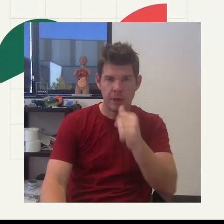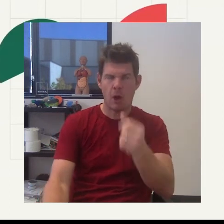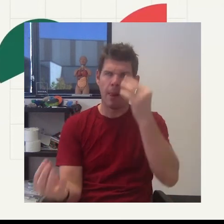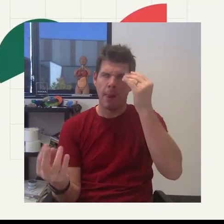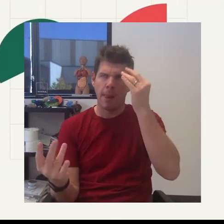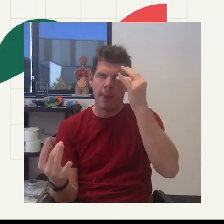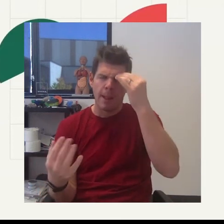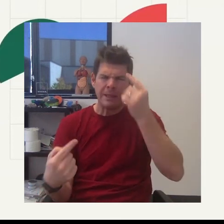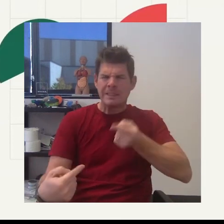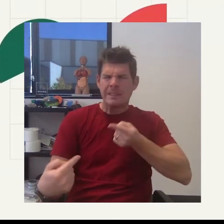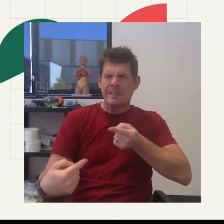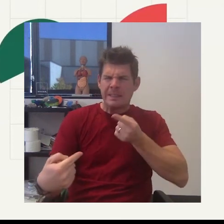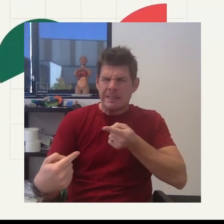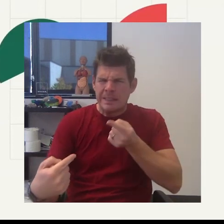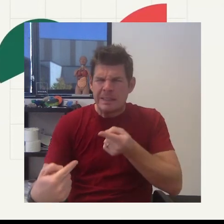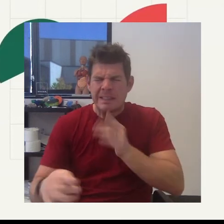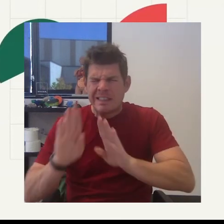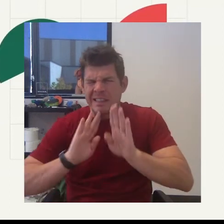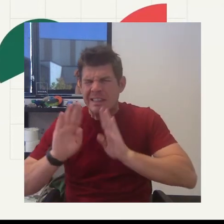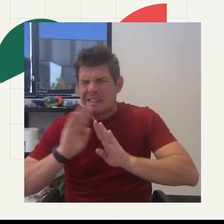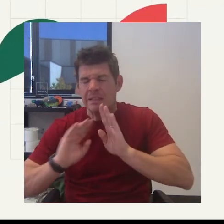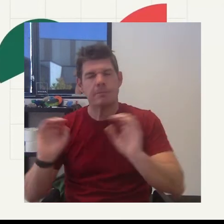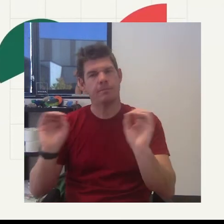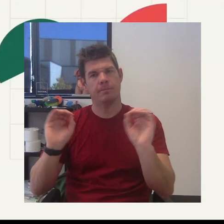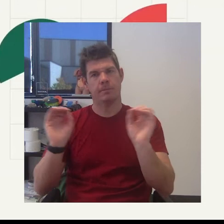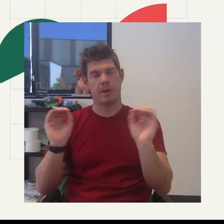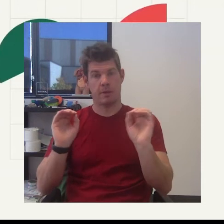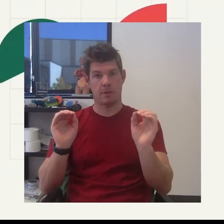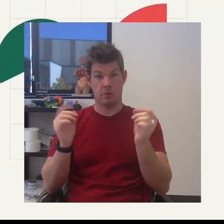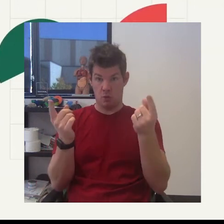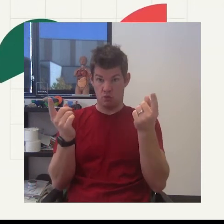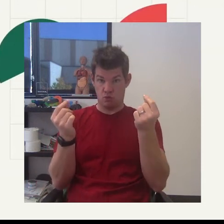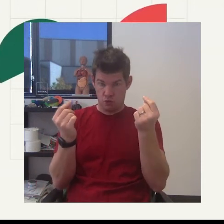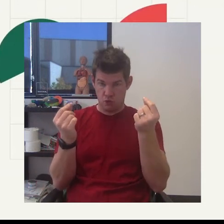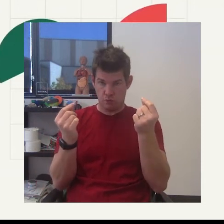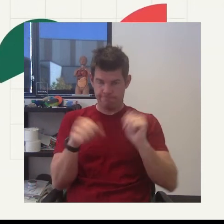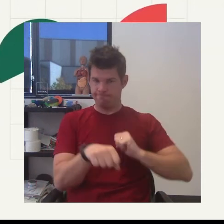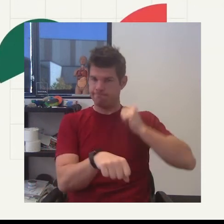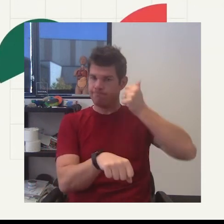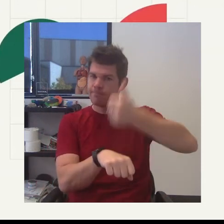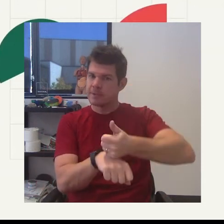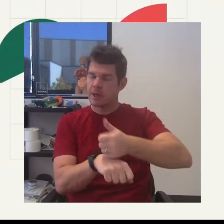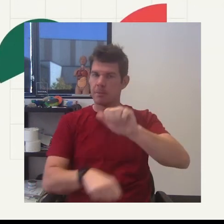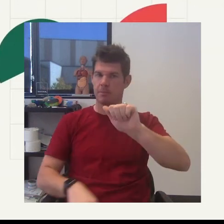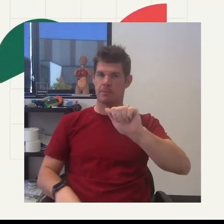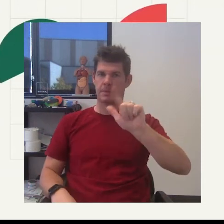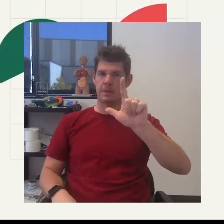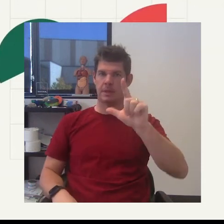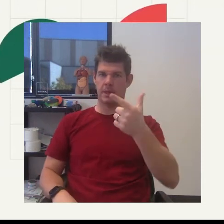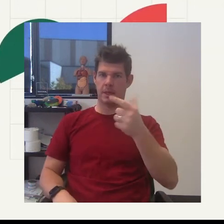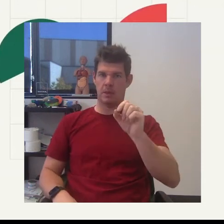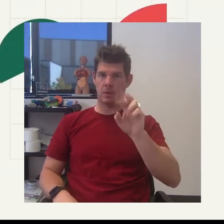going to mimic how a computer does this job, because what we're going to do is we are going to